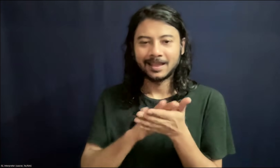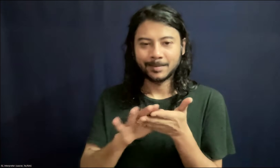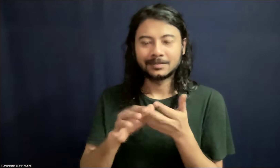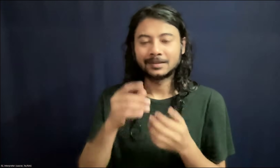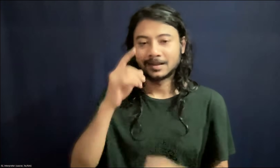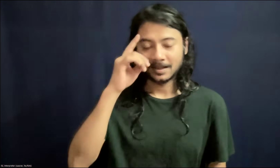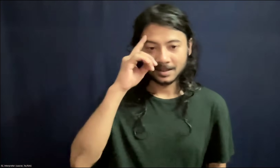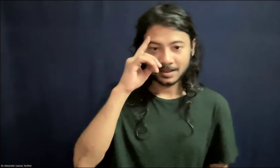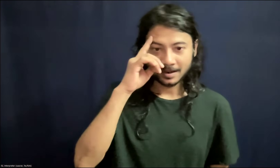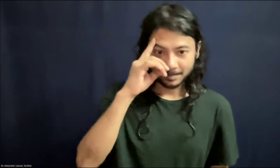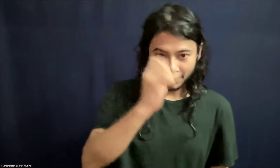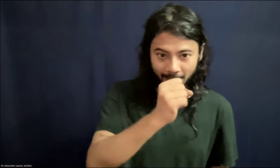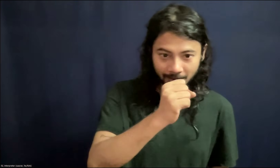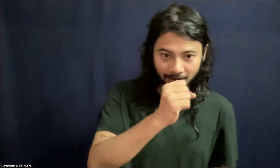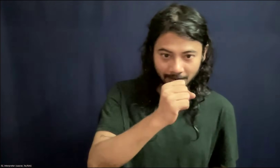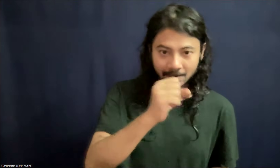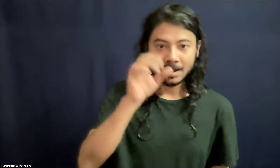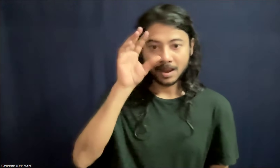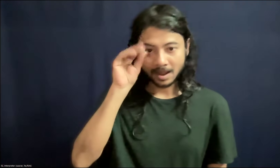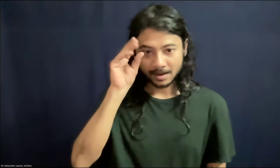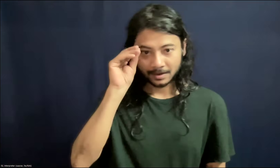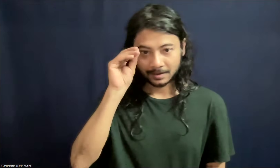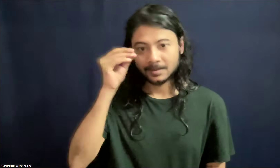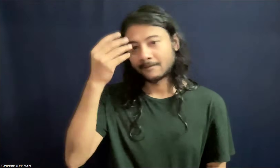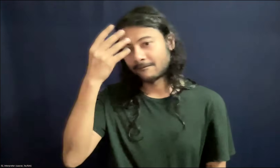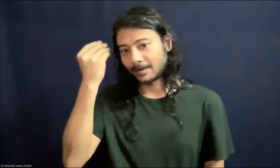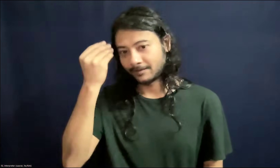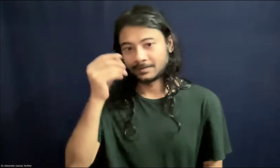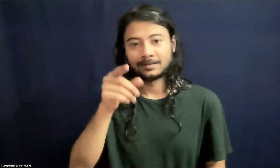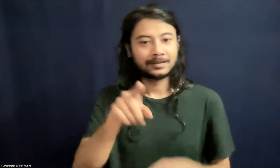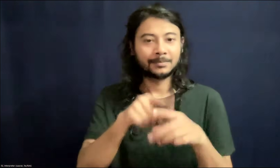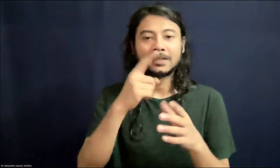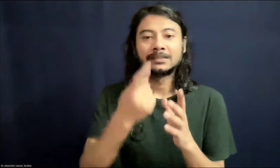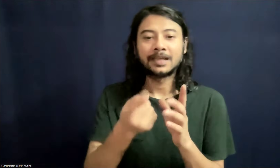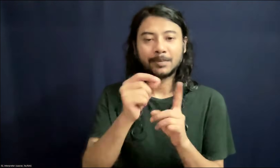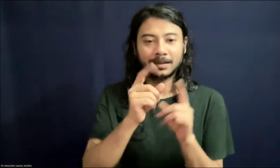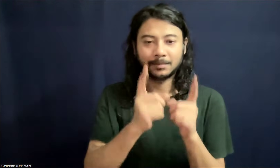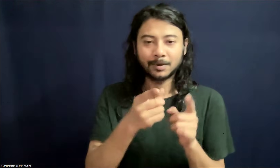Yes, remembrance. Jayaprakash Prabhu is saying remembrance. Very good.